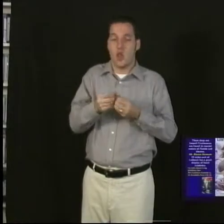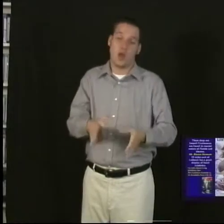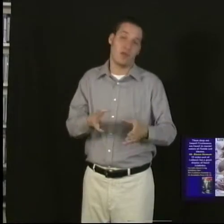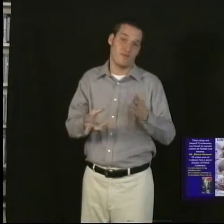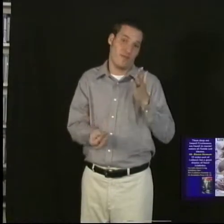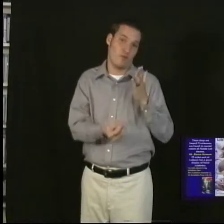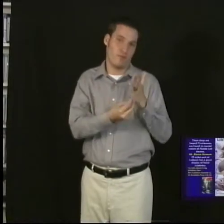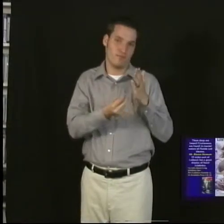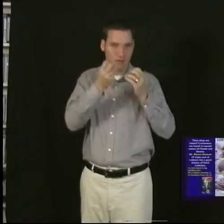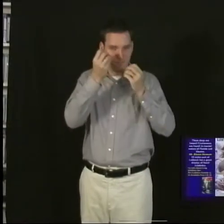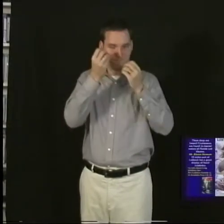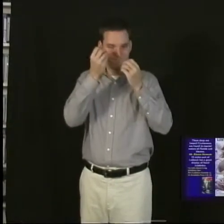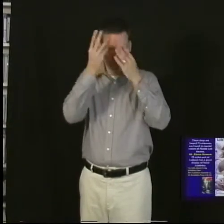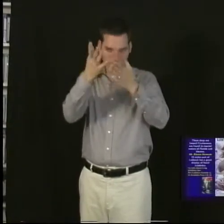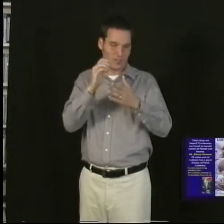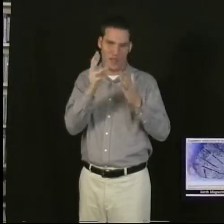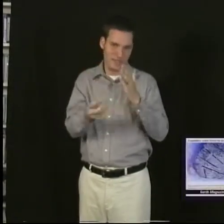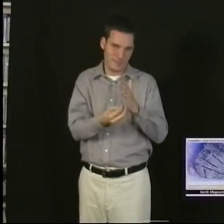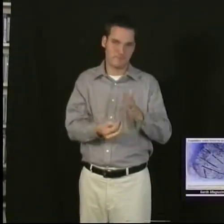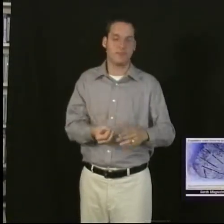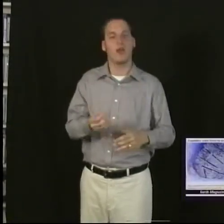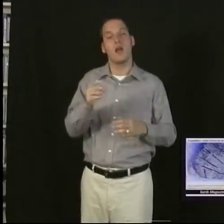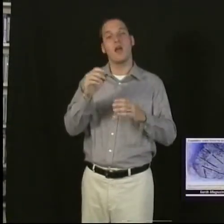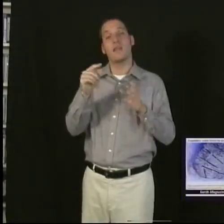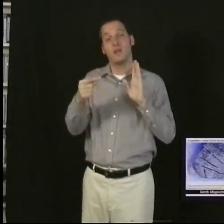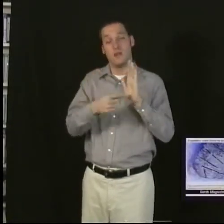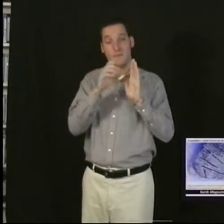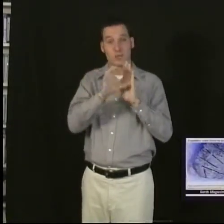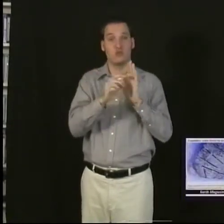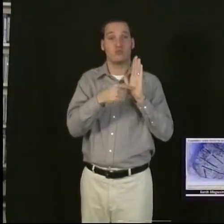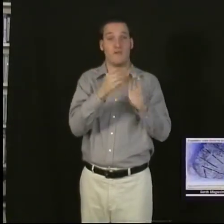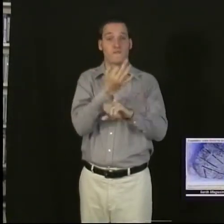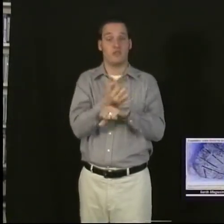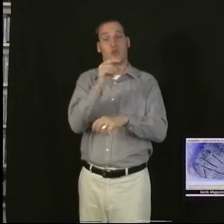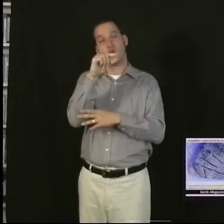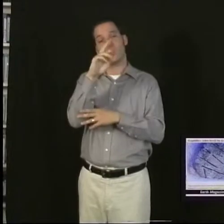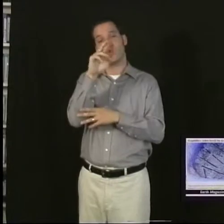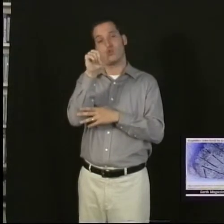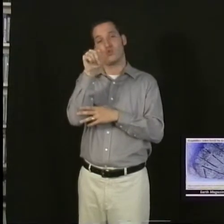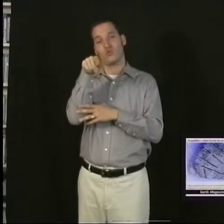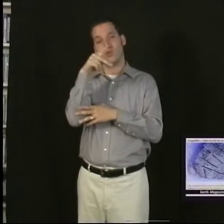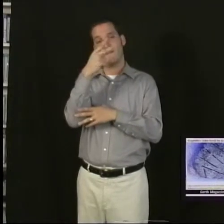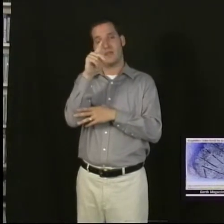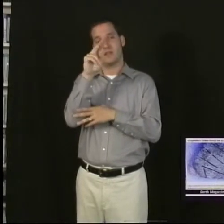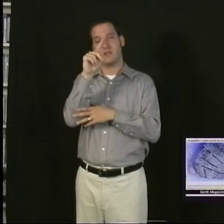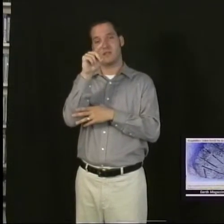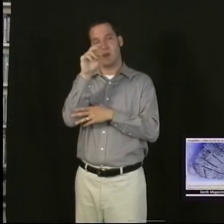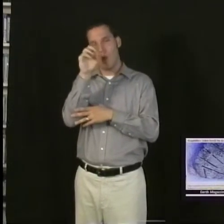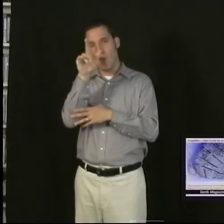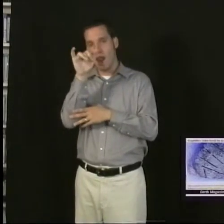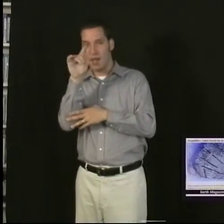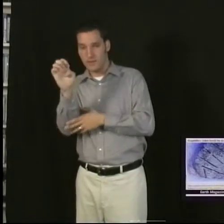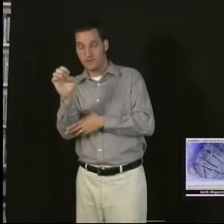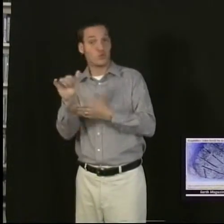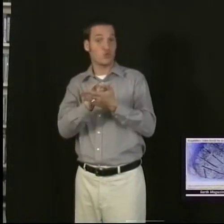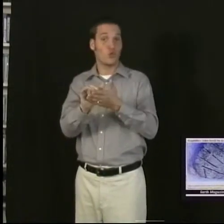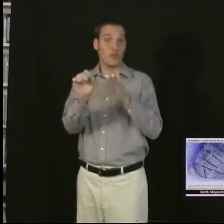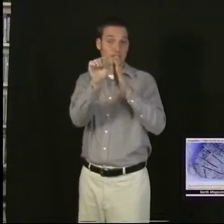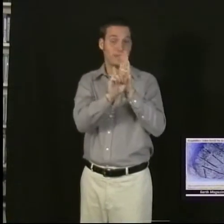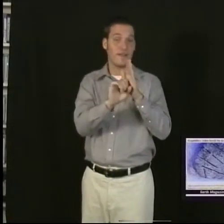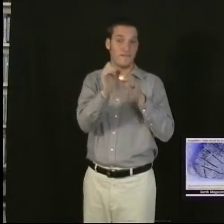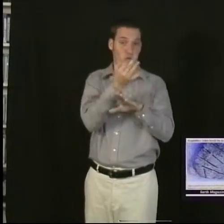not a gain. This textbook shows the kids a fossil graptolite. This is the New York State fossil. It